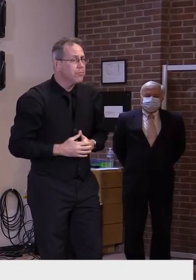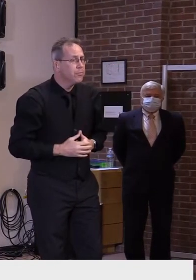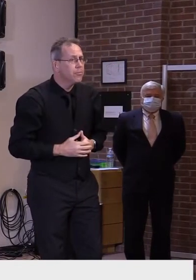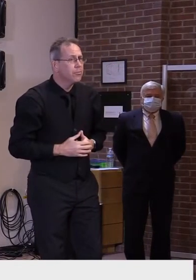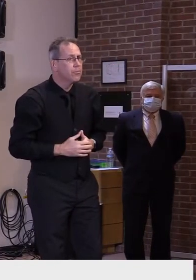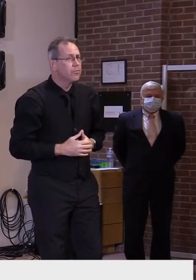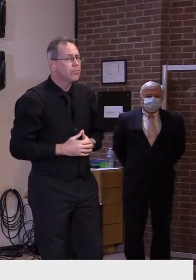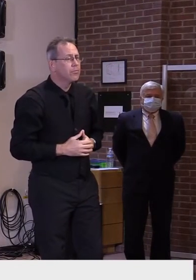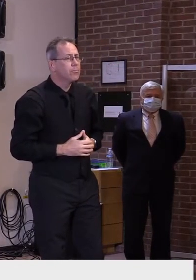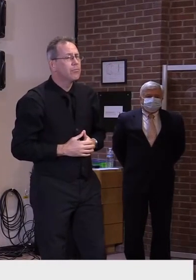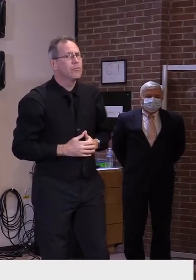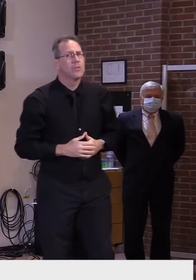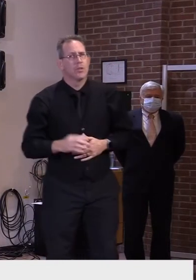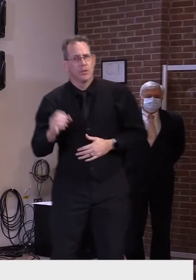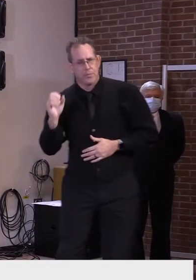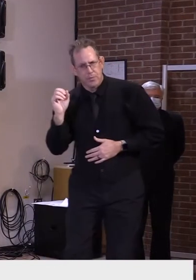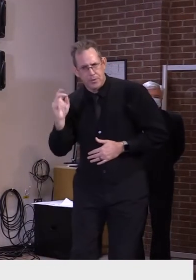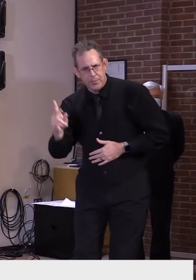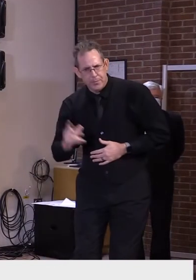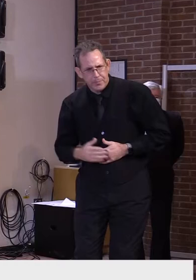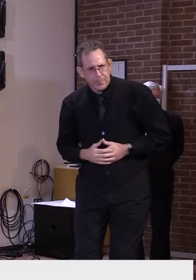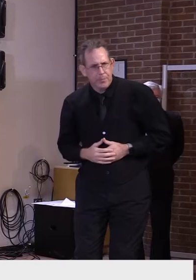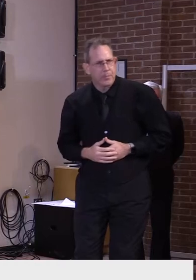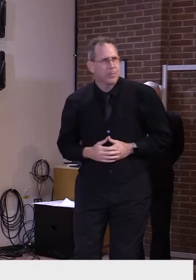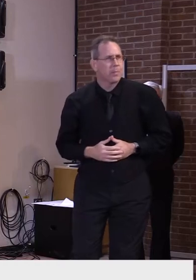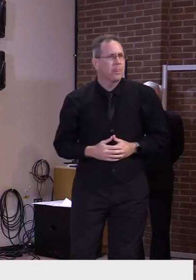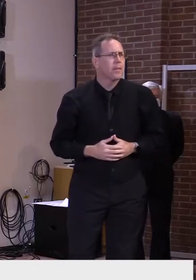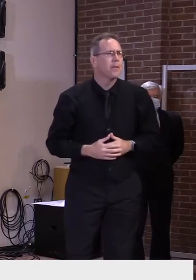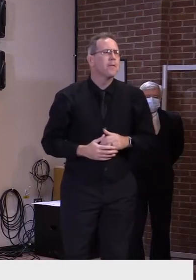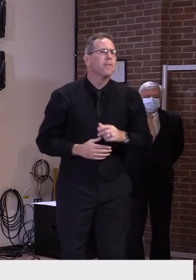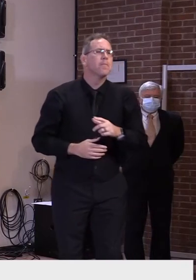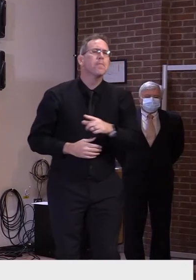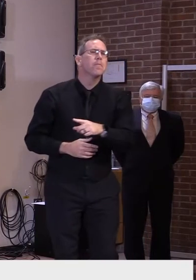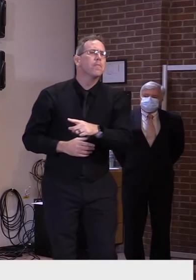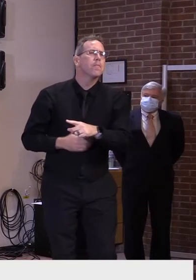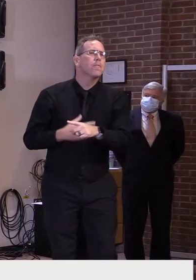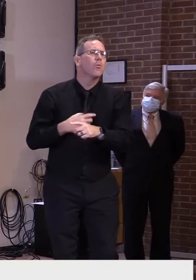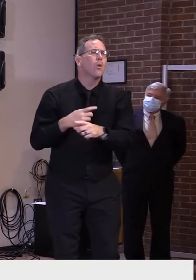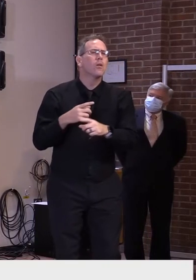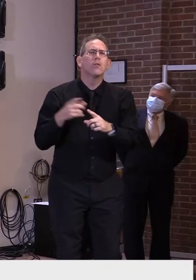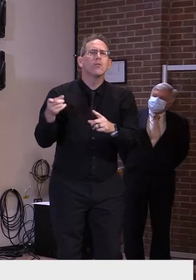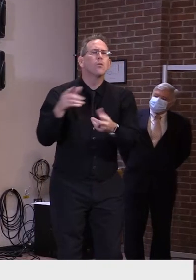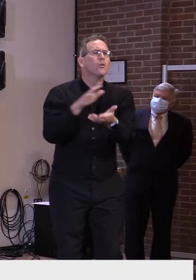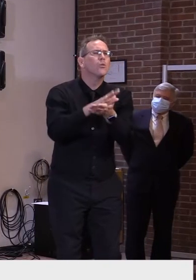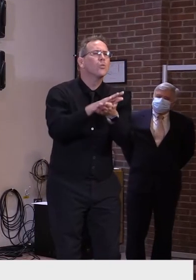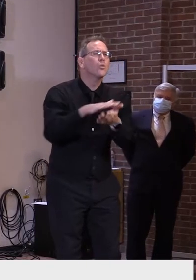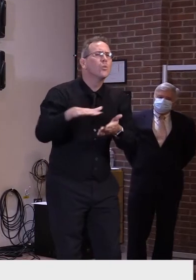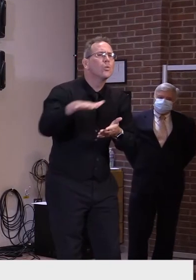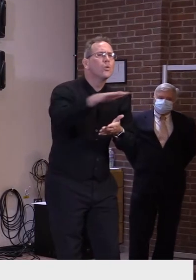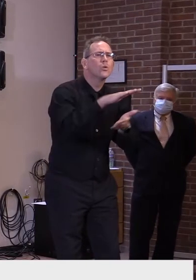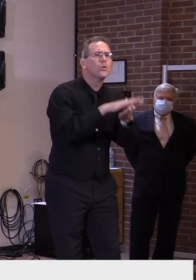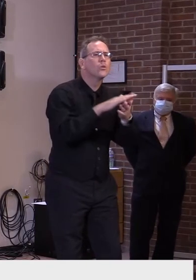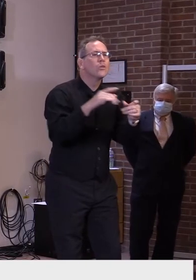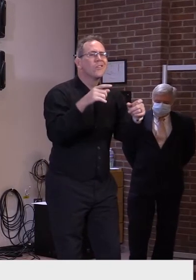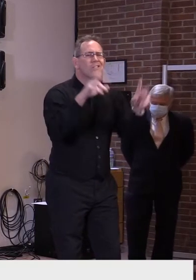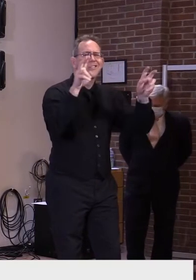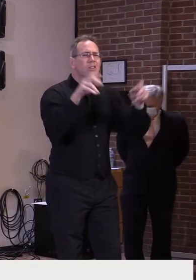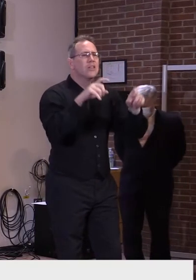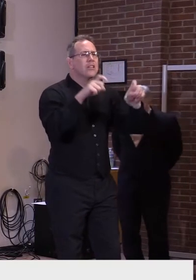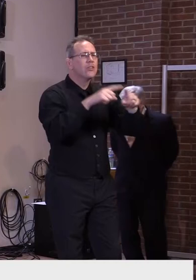Okay. I want to just touch on the Test the State program. As Secretary French